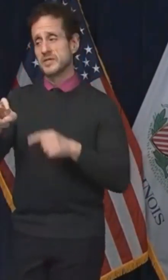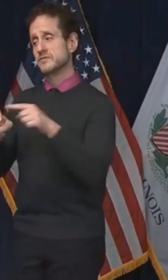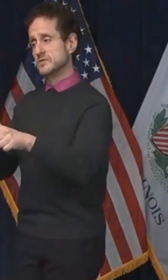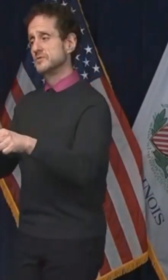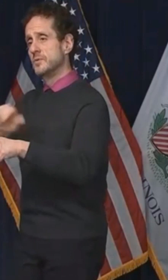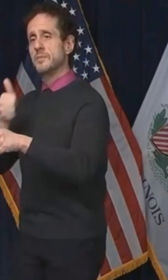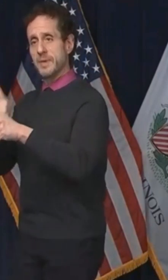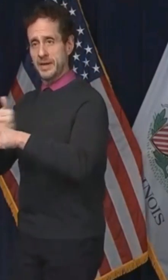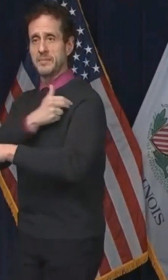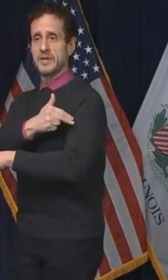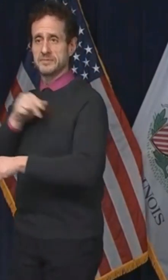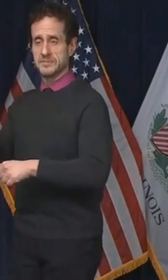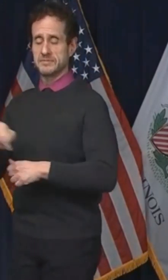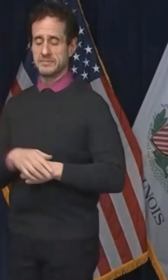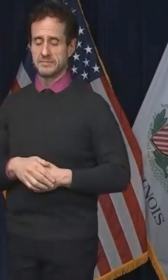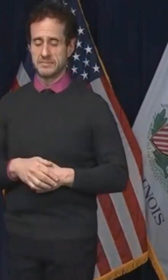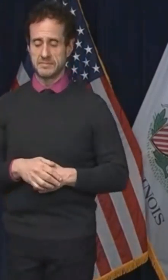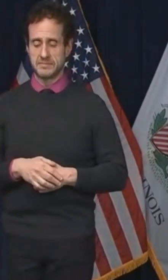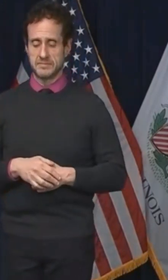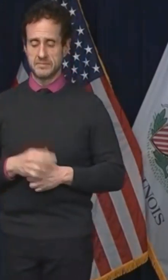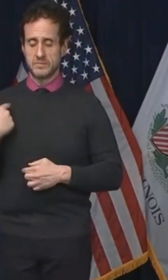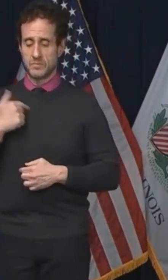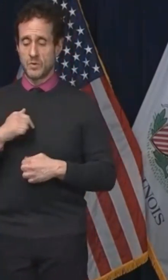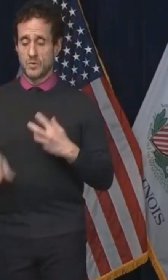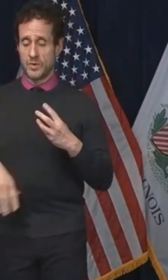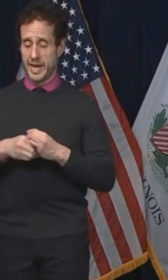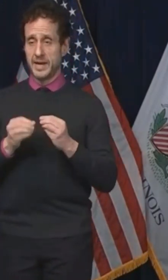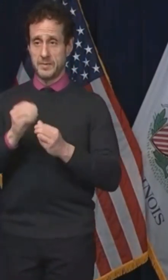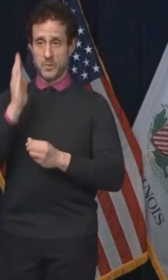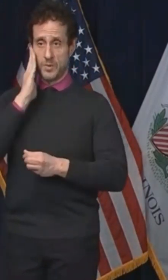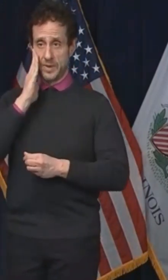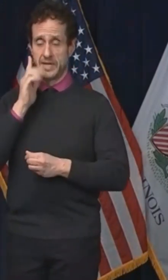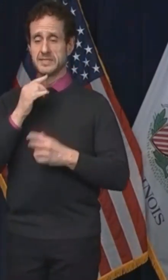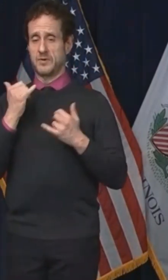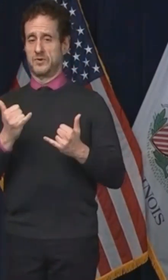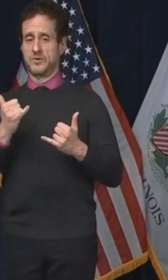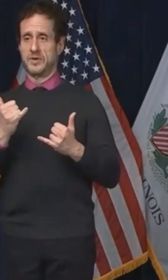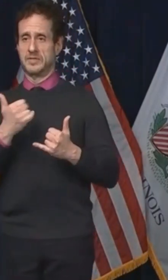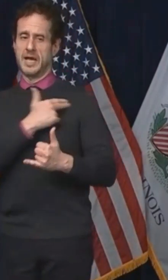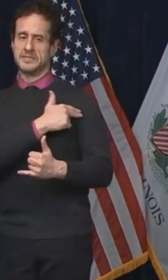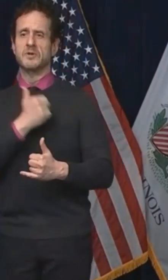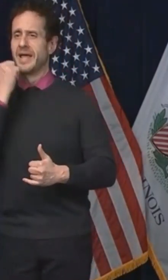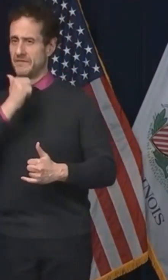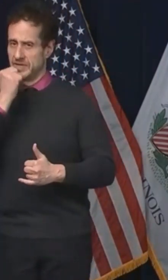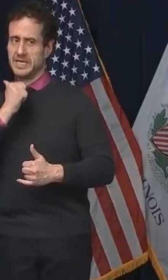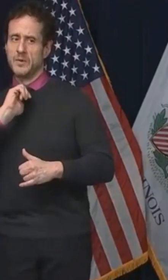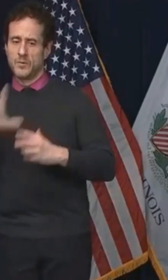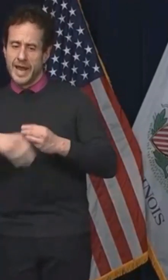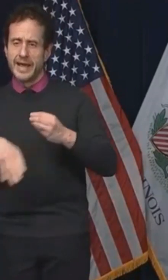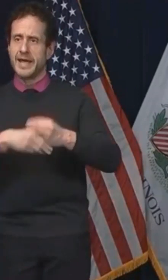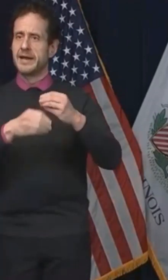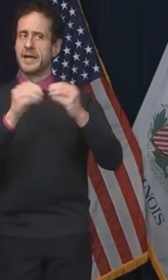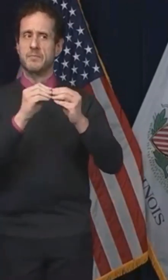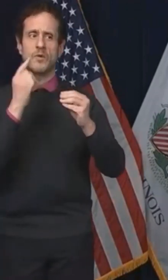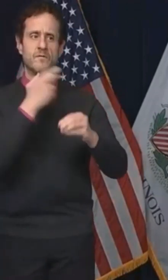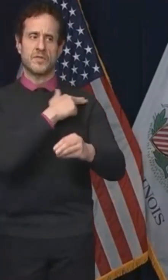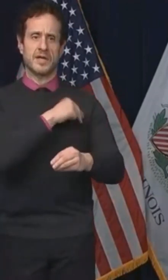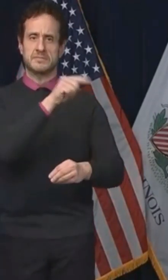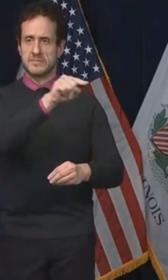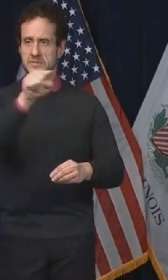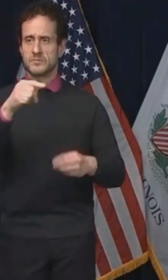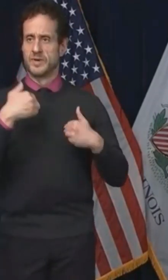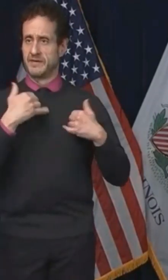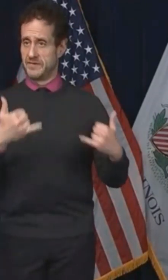sites. We're also adding additional beds at our existing institutions every day. But for a rough